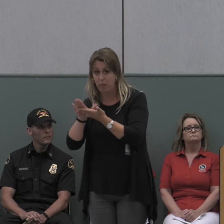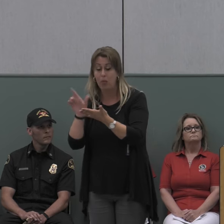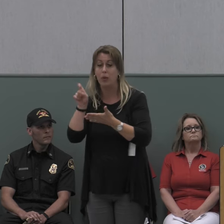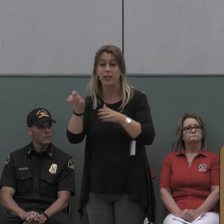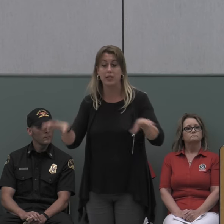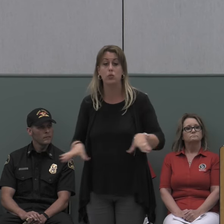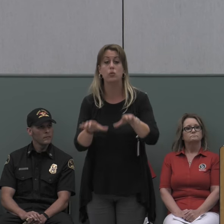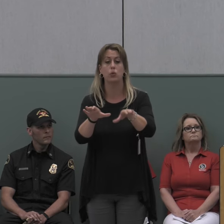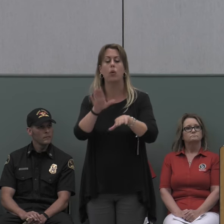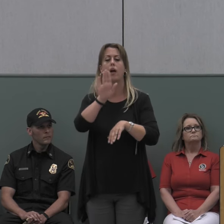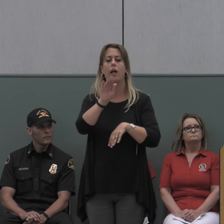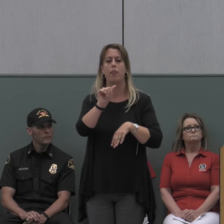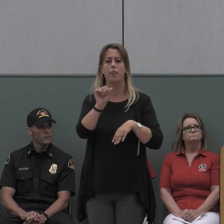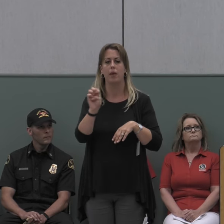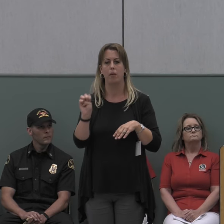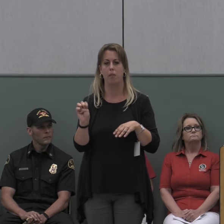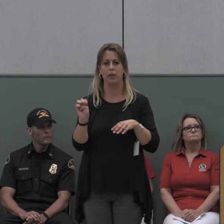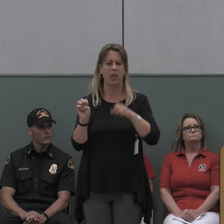of the base